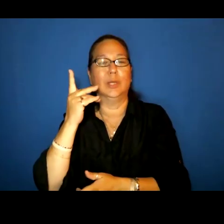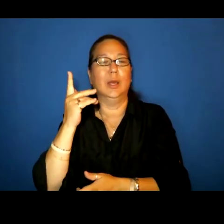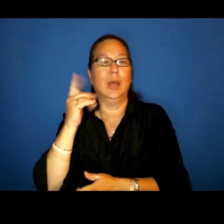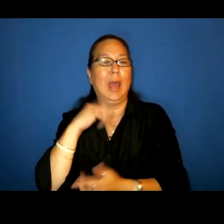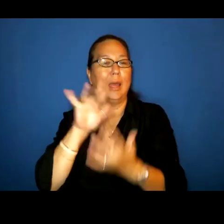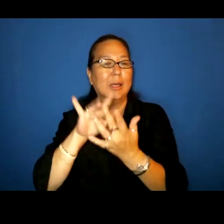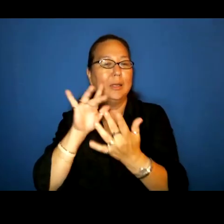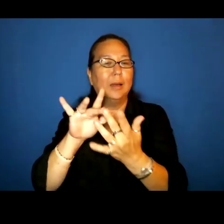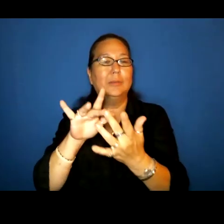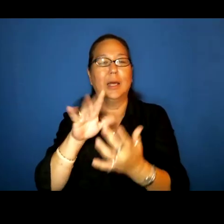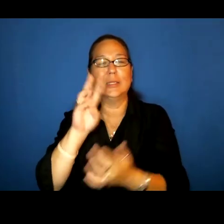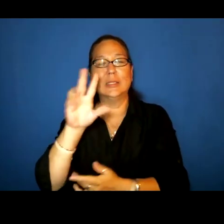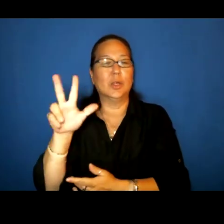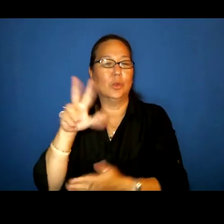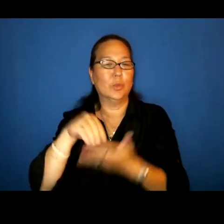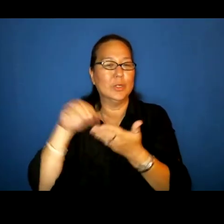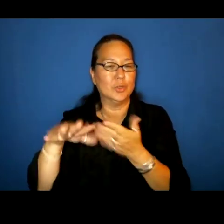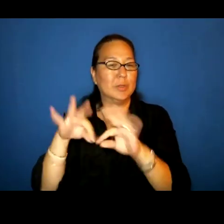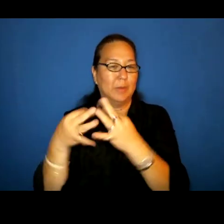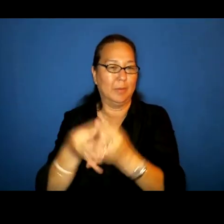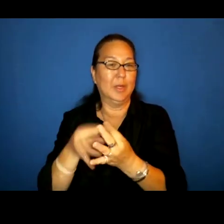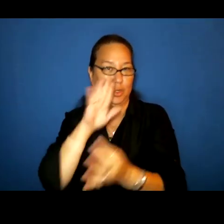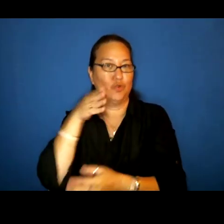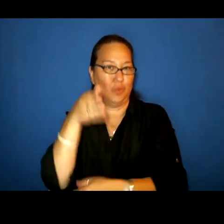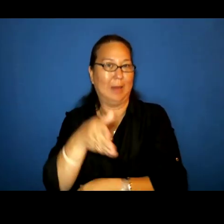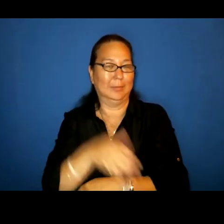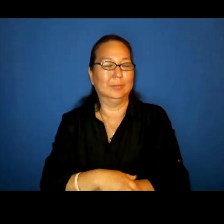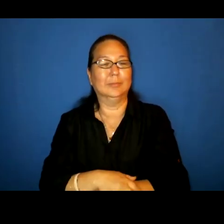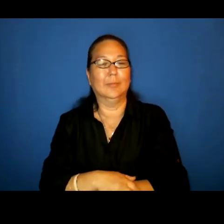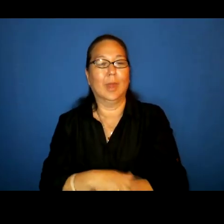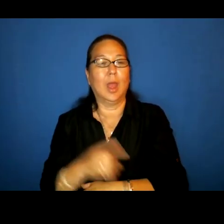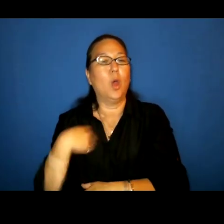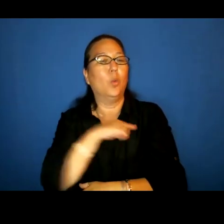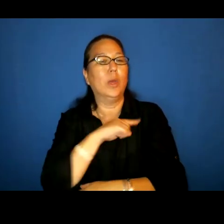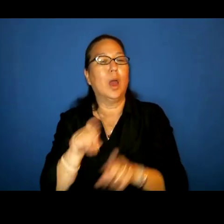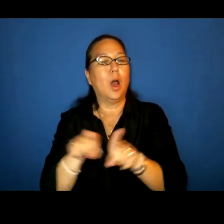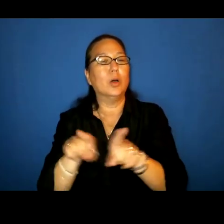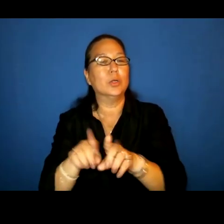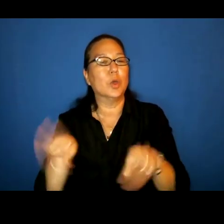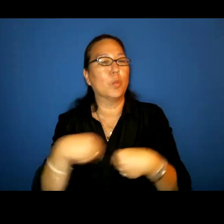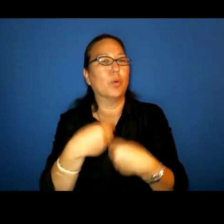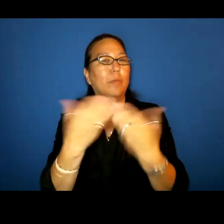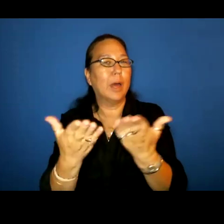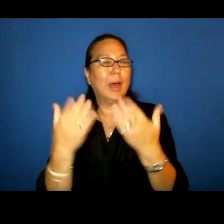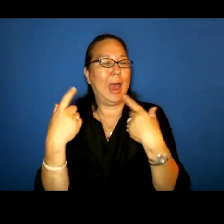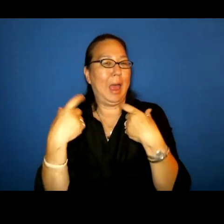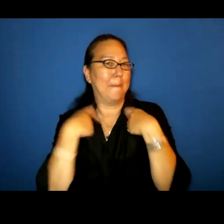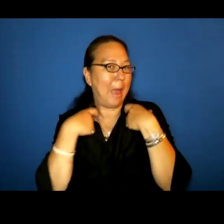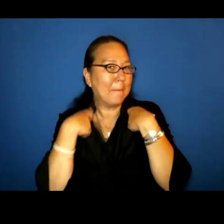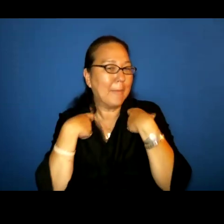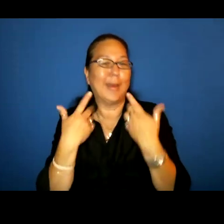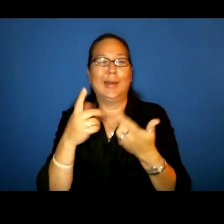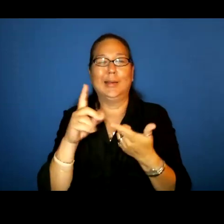and families directly through those visits. We also distribute backpacks as part of the visit and gift cards for back to school